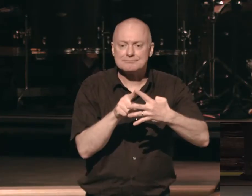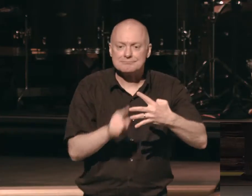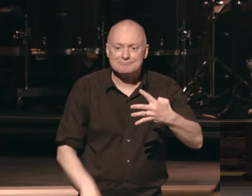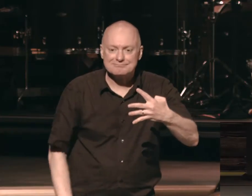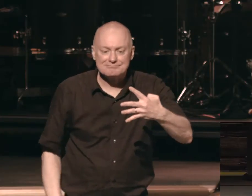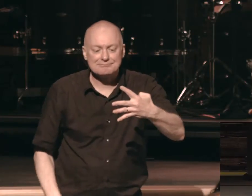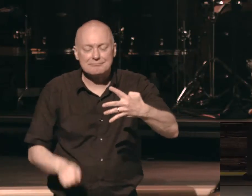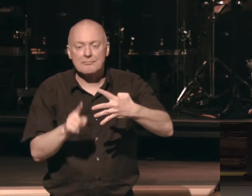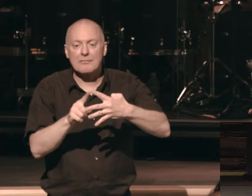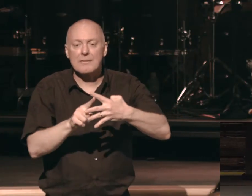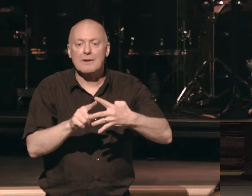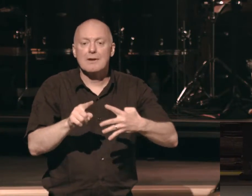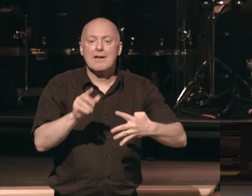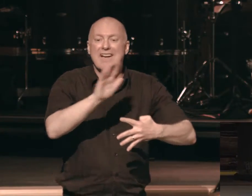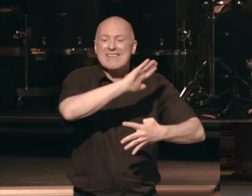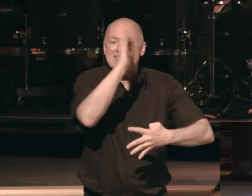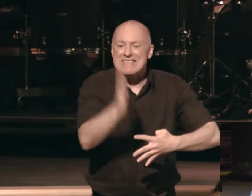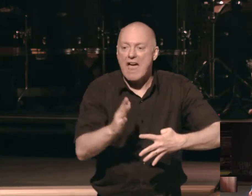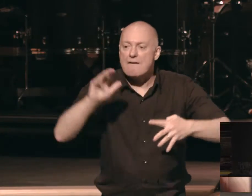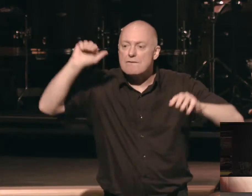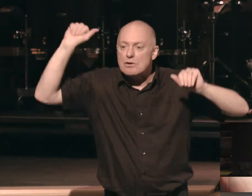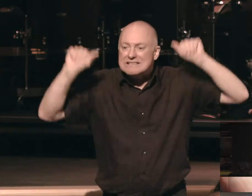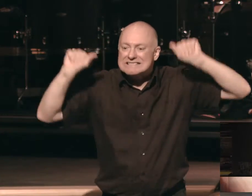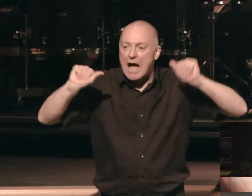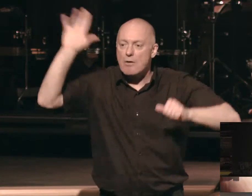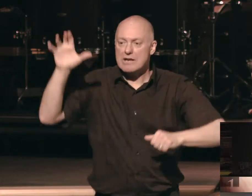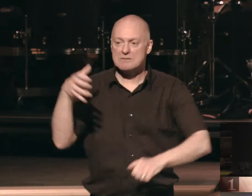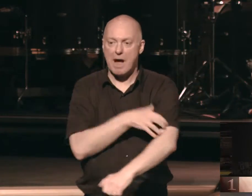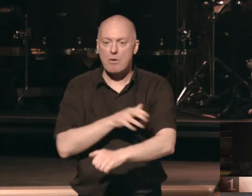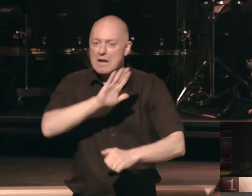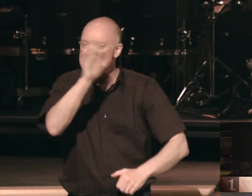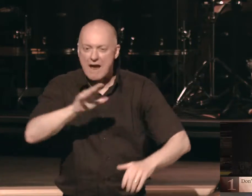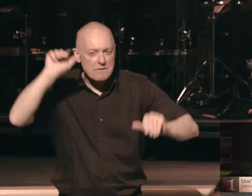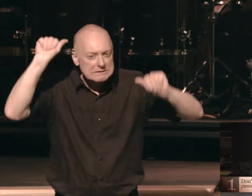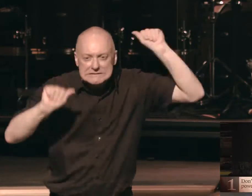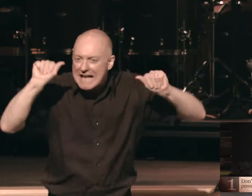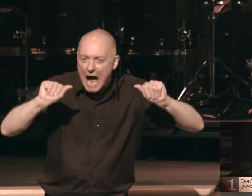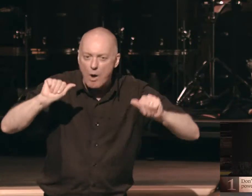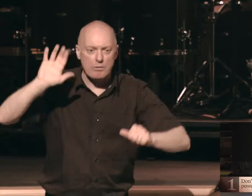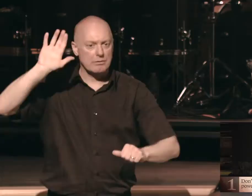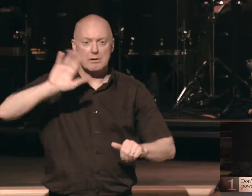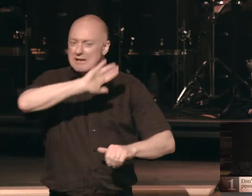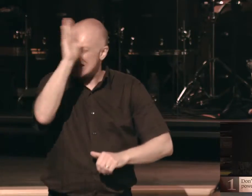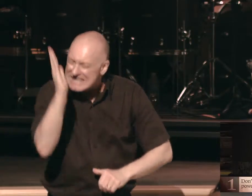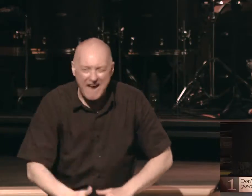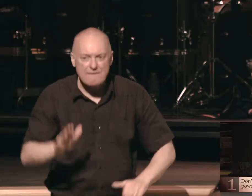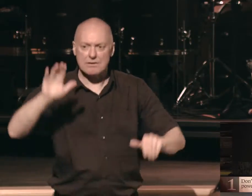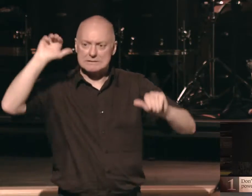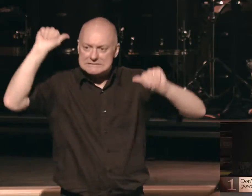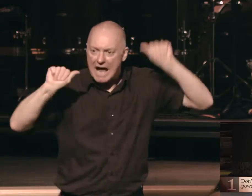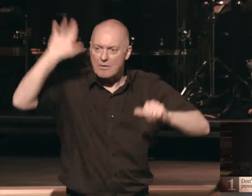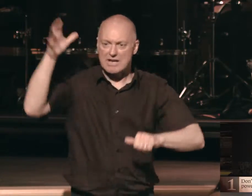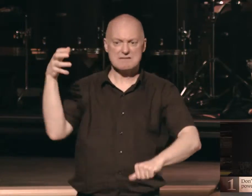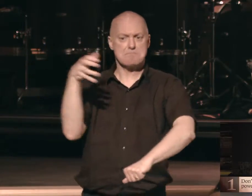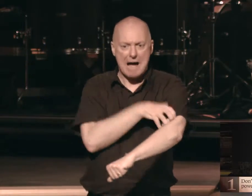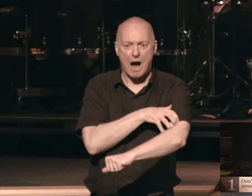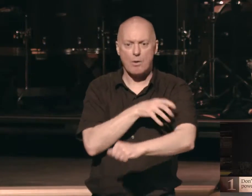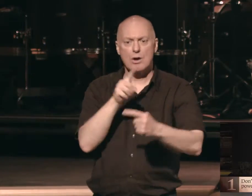number one is this. Loved ones, don't ever underestimate his power to bear fruit. Don't